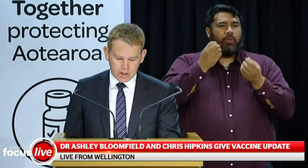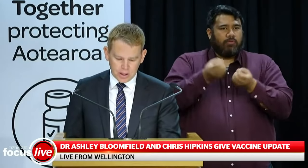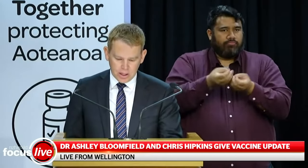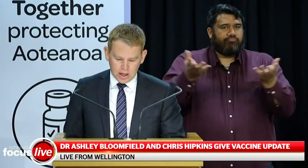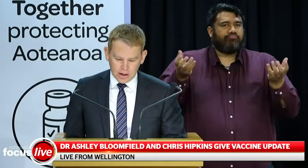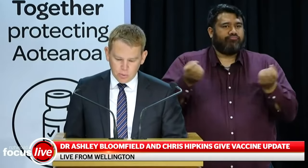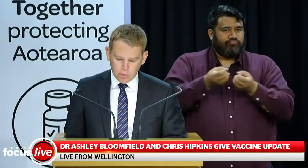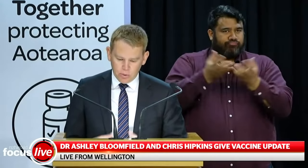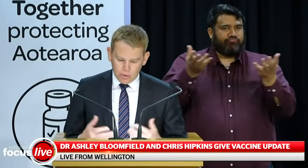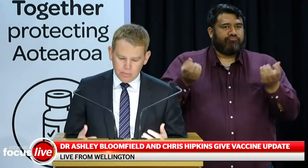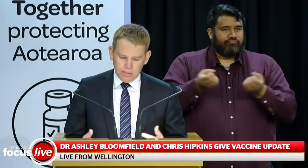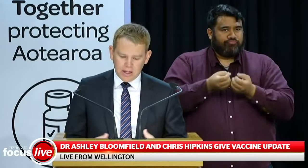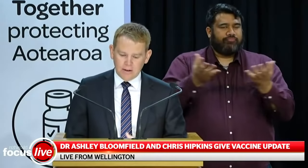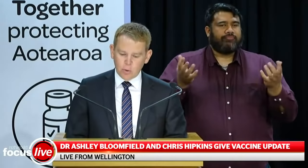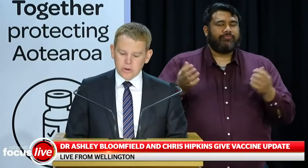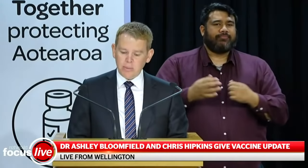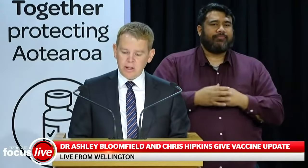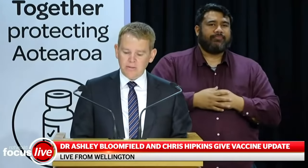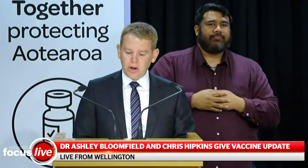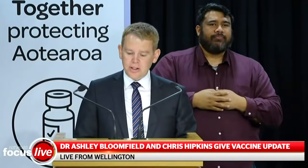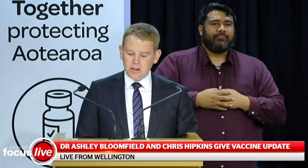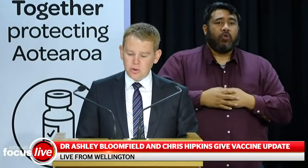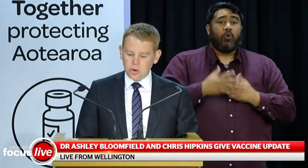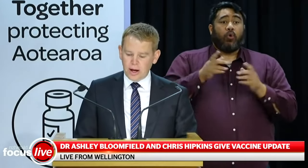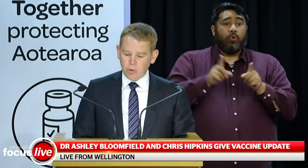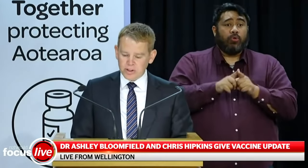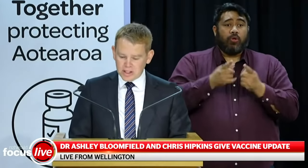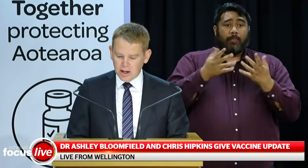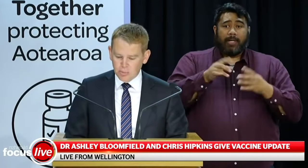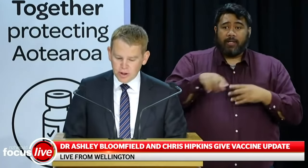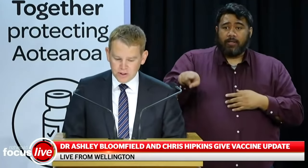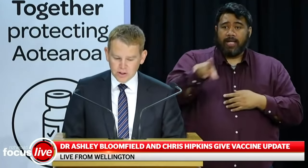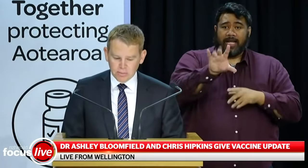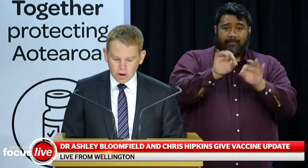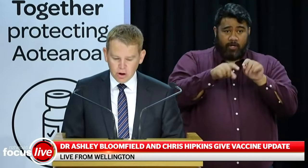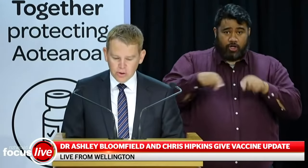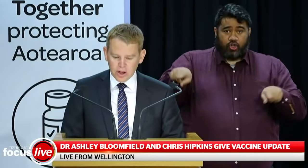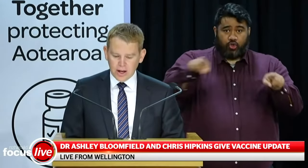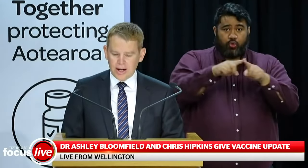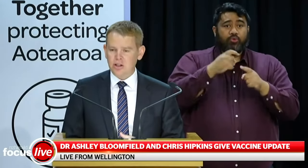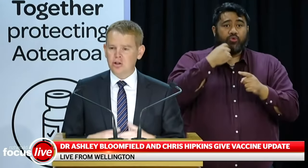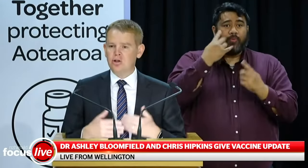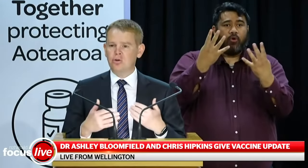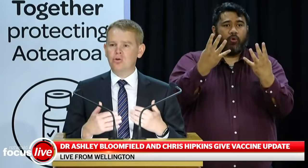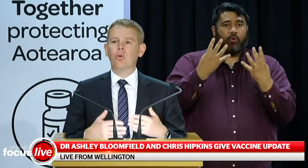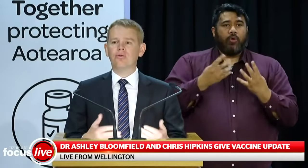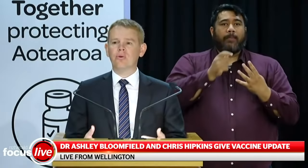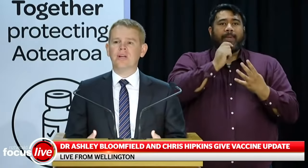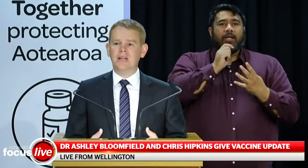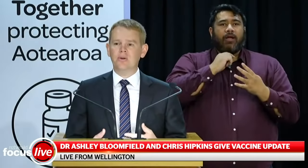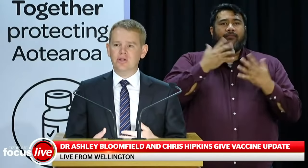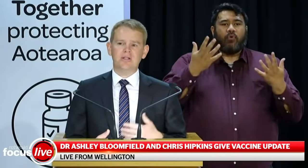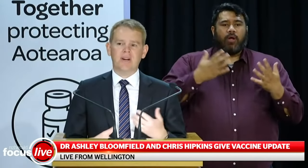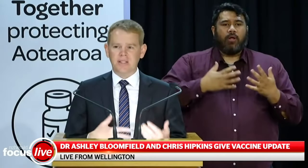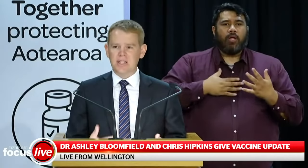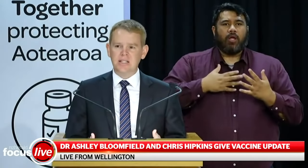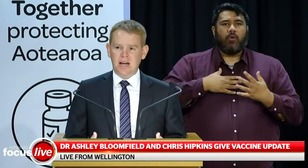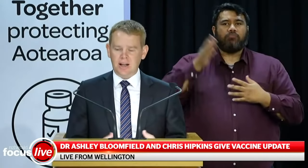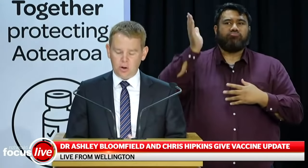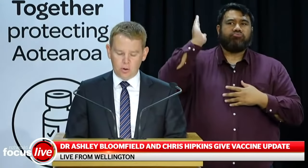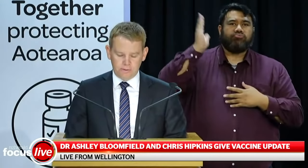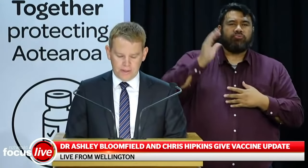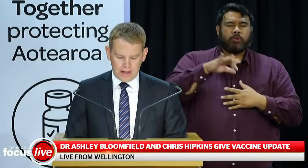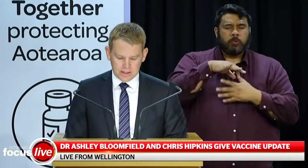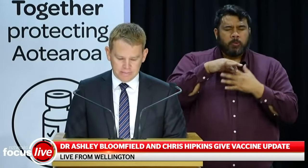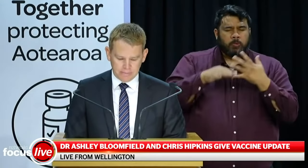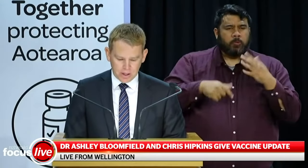data. Media have also been invited to a more detailed briefing tomorrow to talk through any questions around the